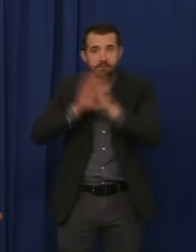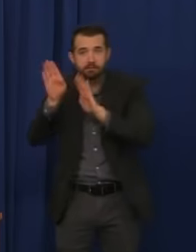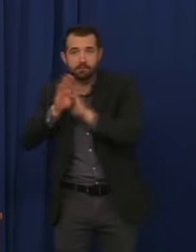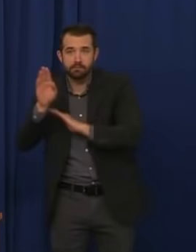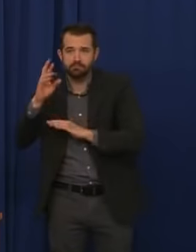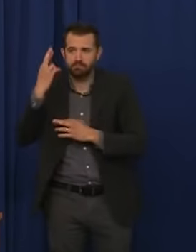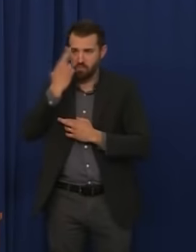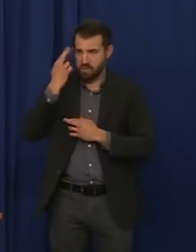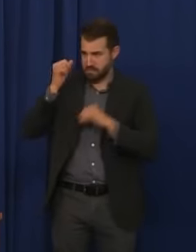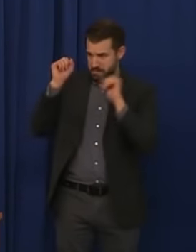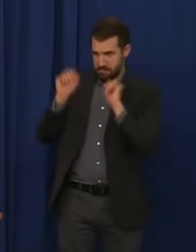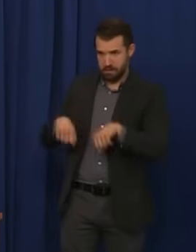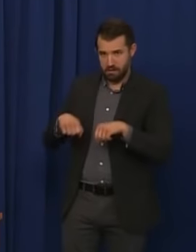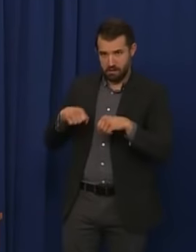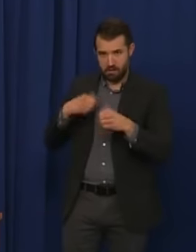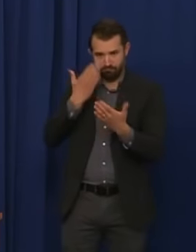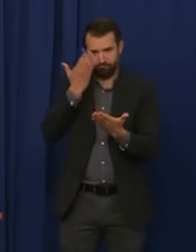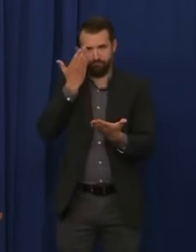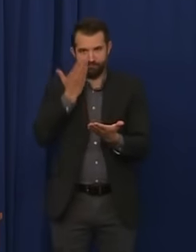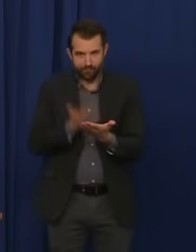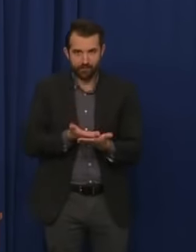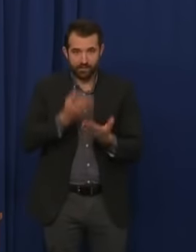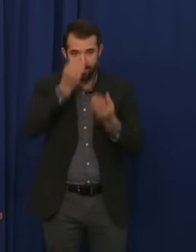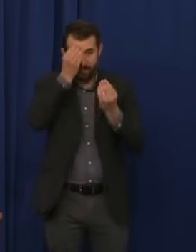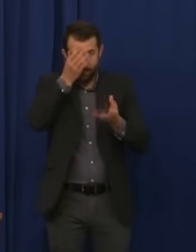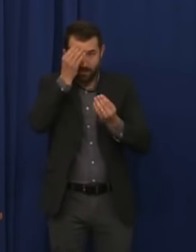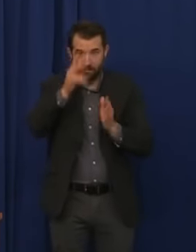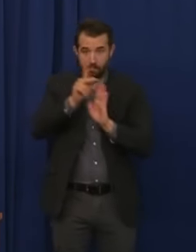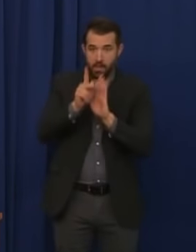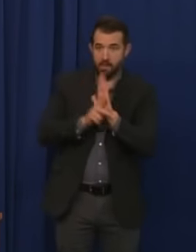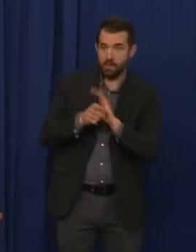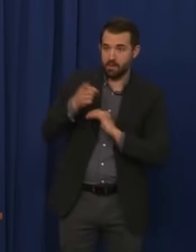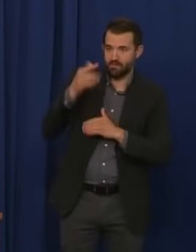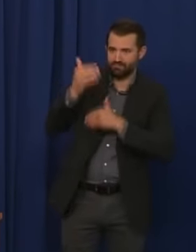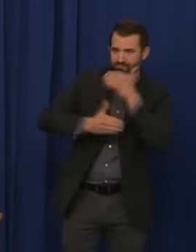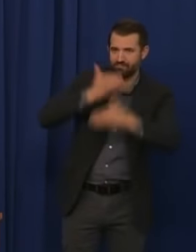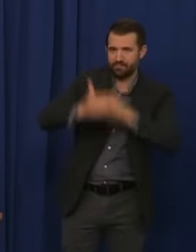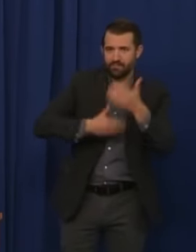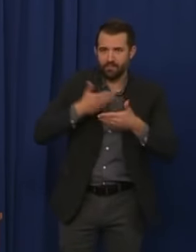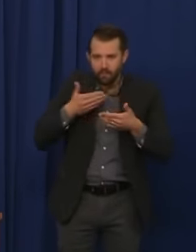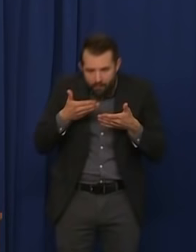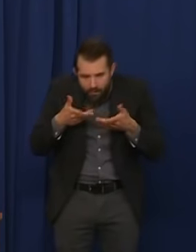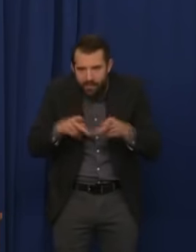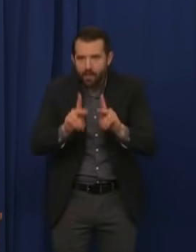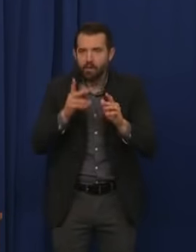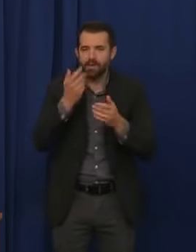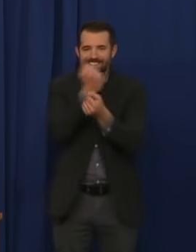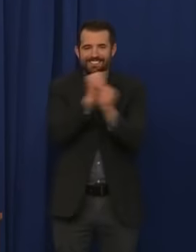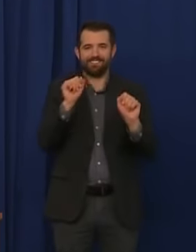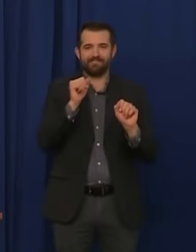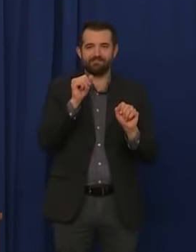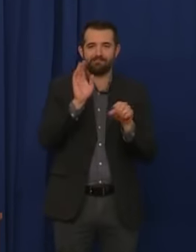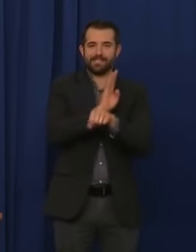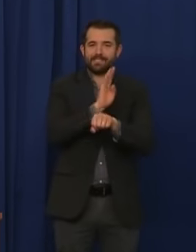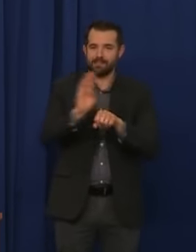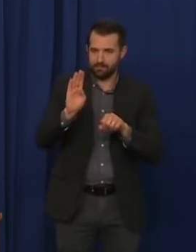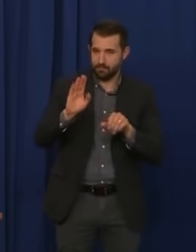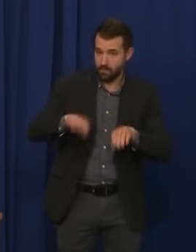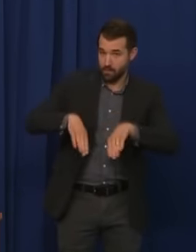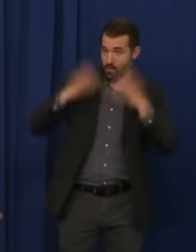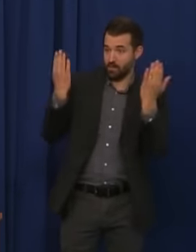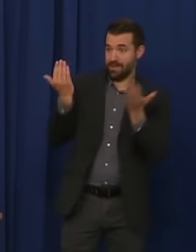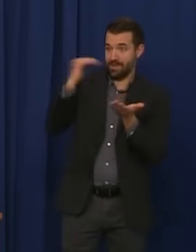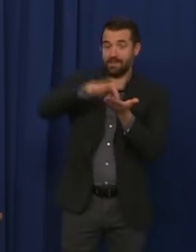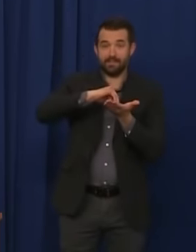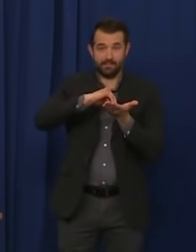reasonable, evidence-informed protocols to allow them to safely resume operations and